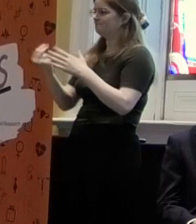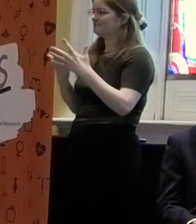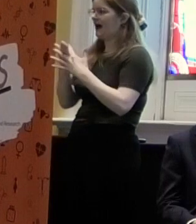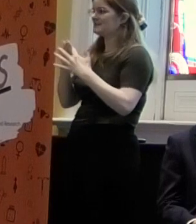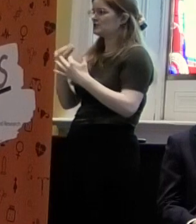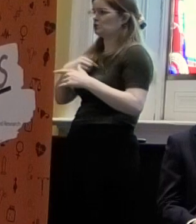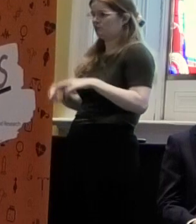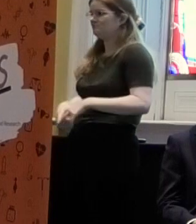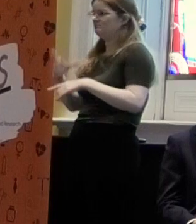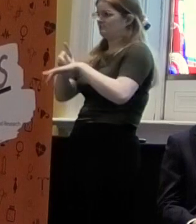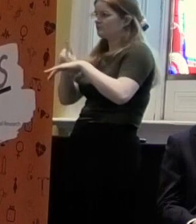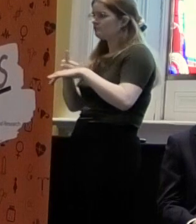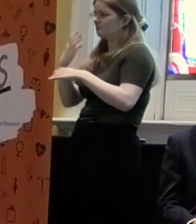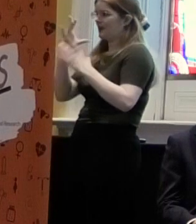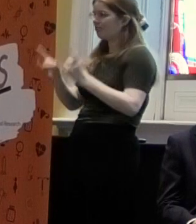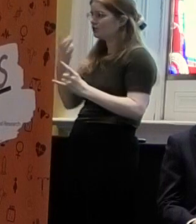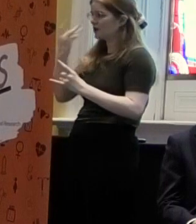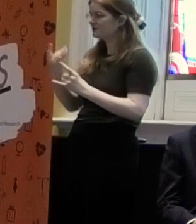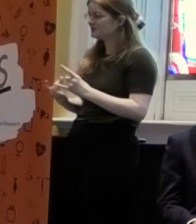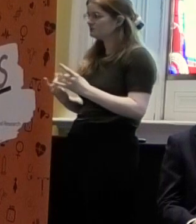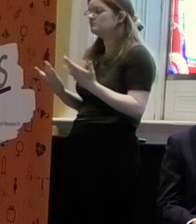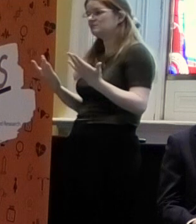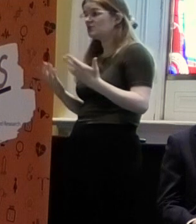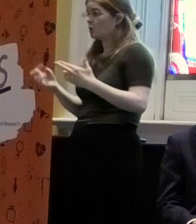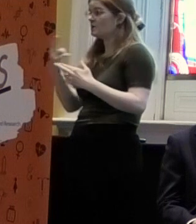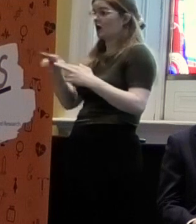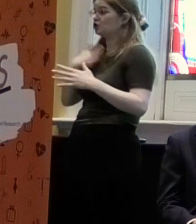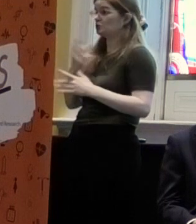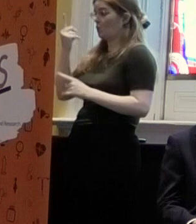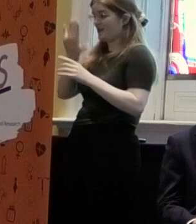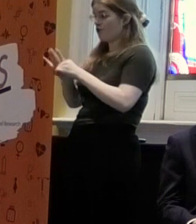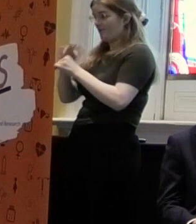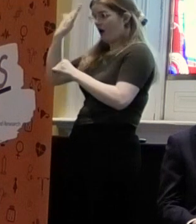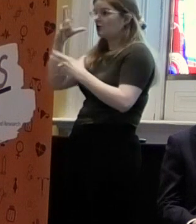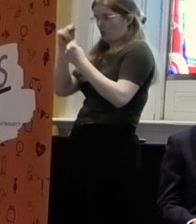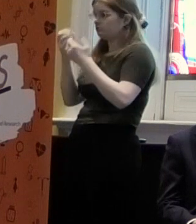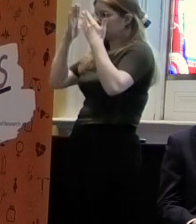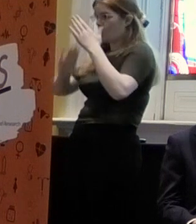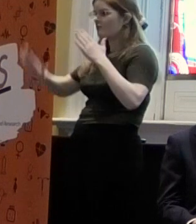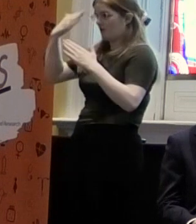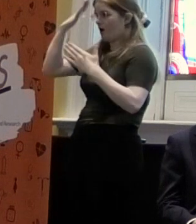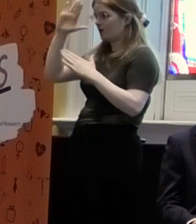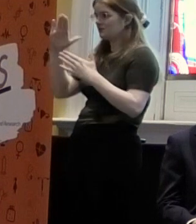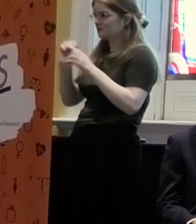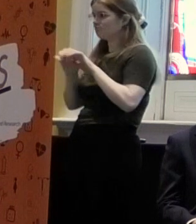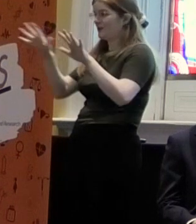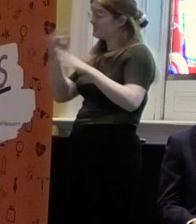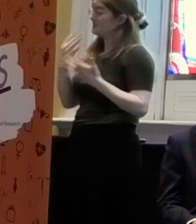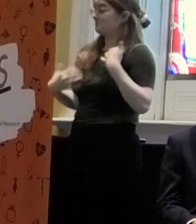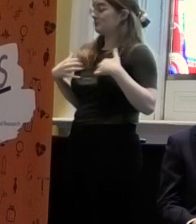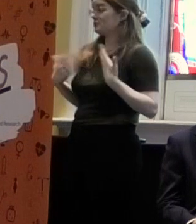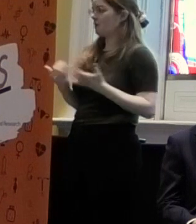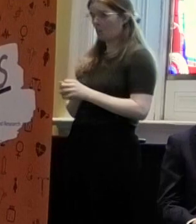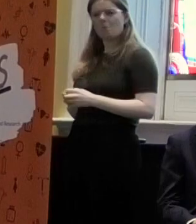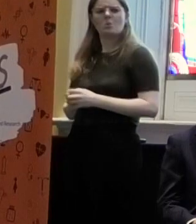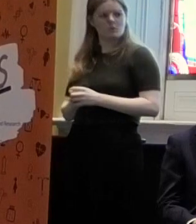So these type of initiatives that need a kind of a national focus, not just a regional focus. Great. So it's quite interesting. Yeah.